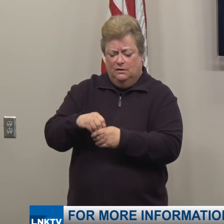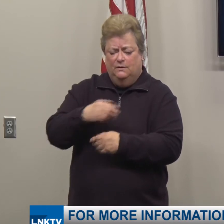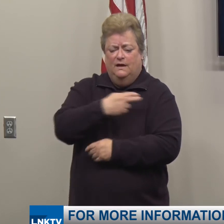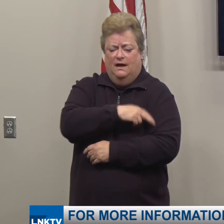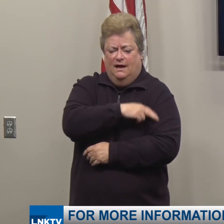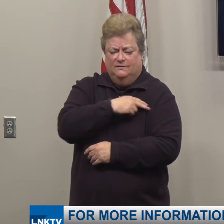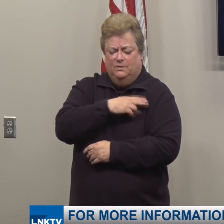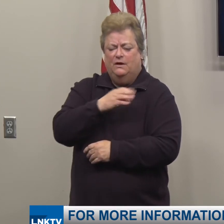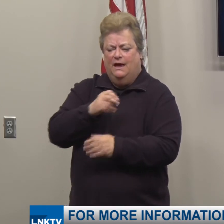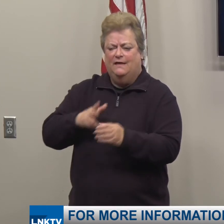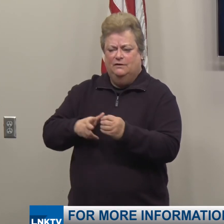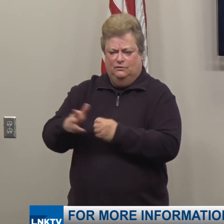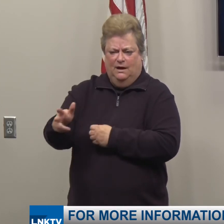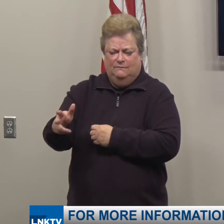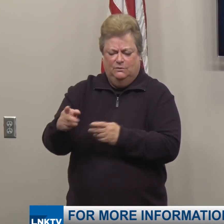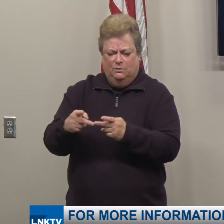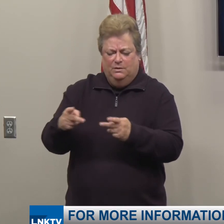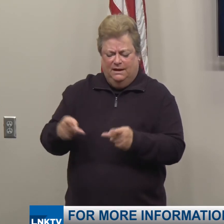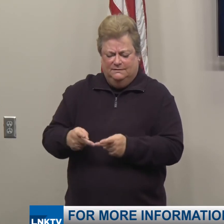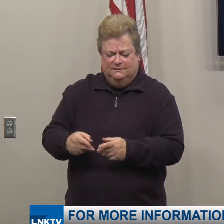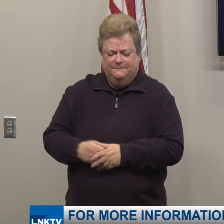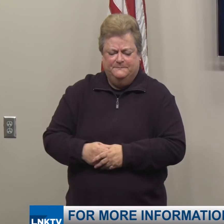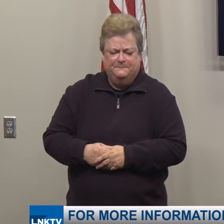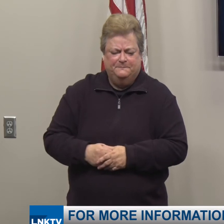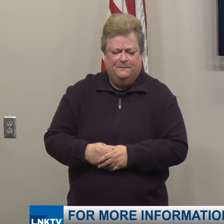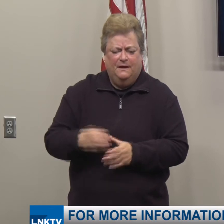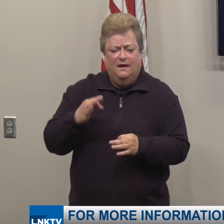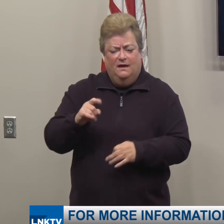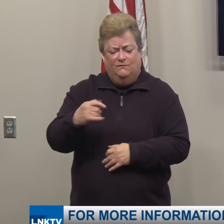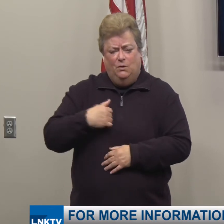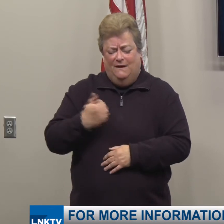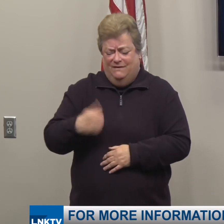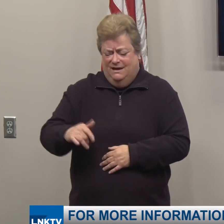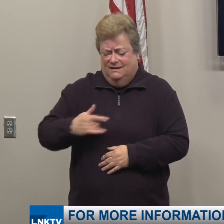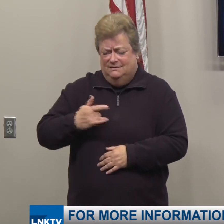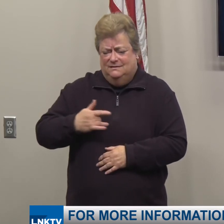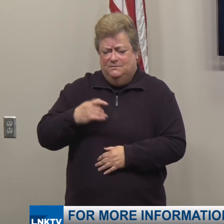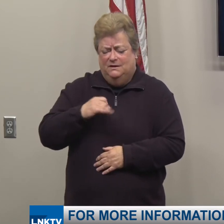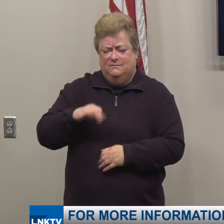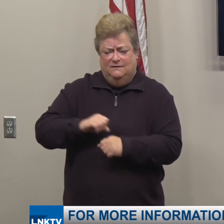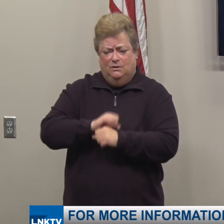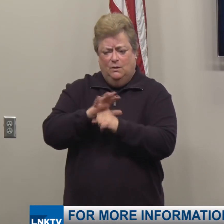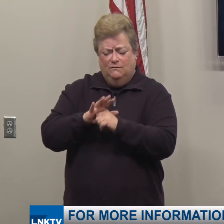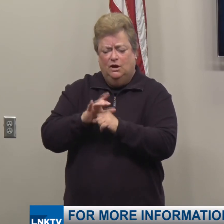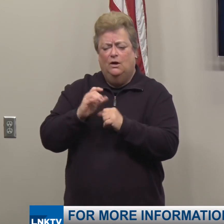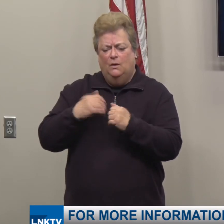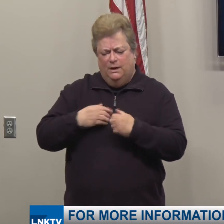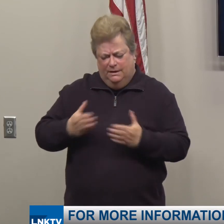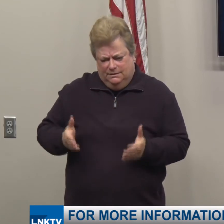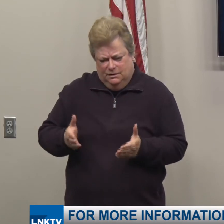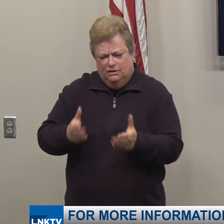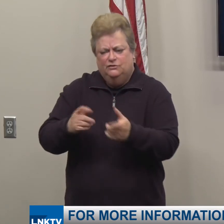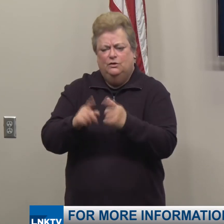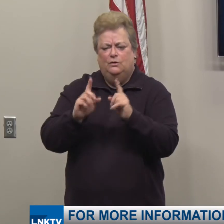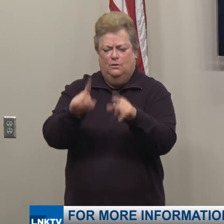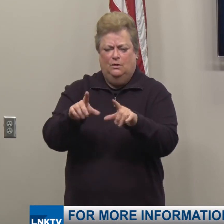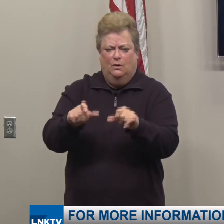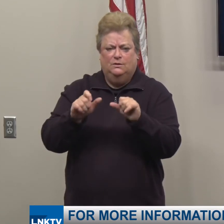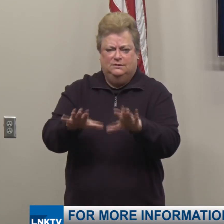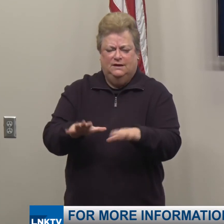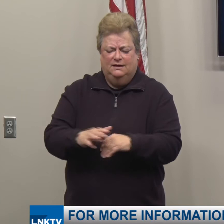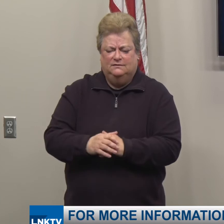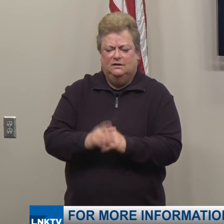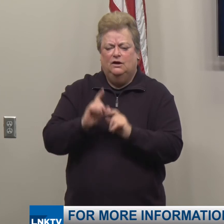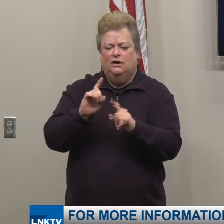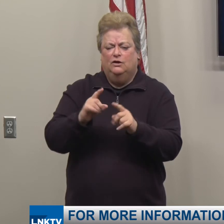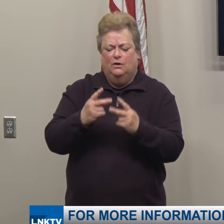hospitals and the drive-through sites. Again, if you have symptoms of COVID-19, we urge you to get tested now. Please